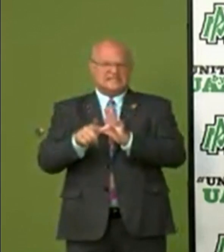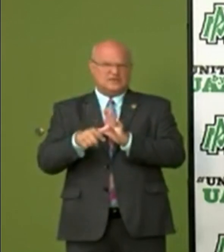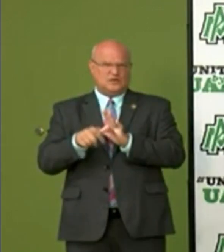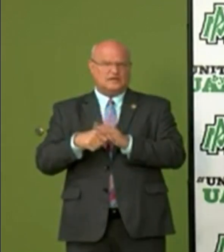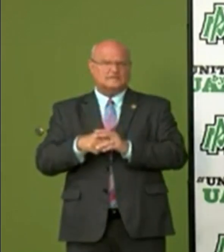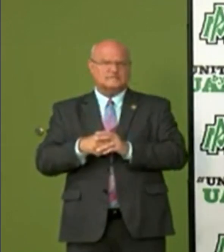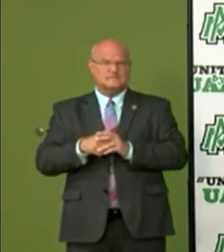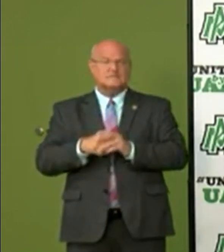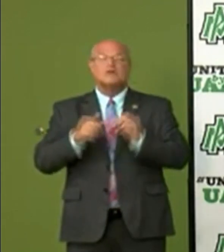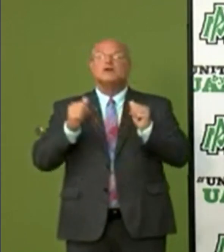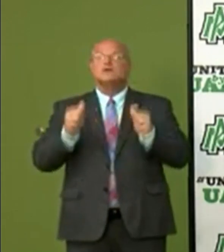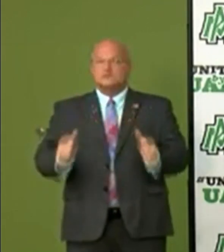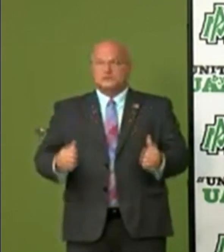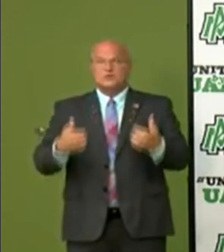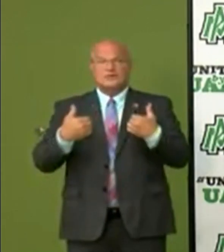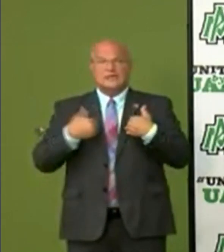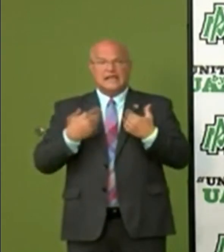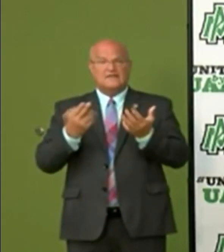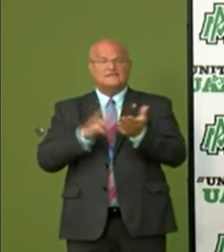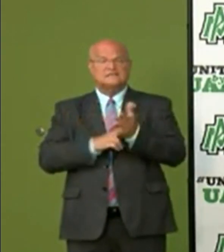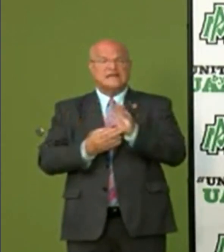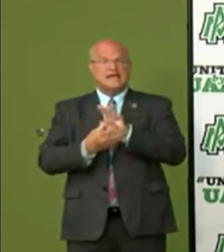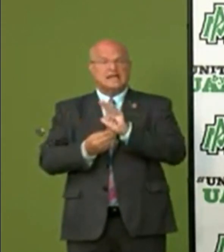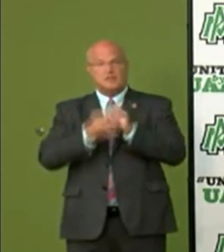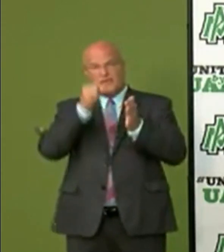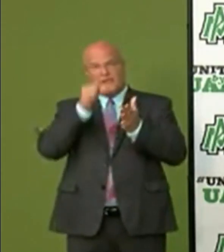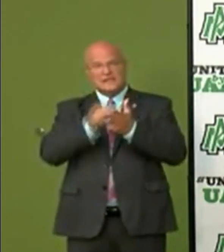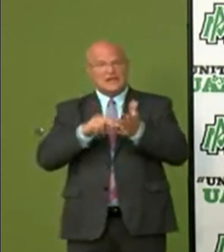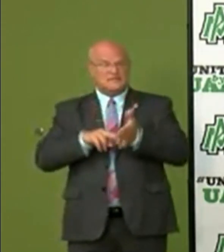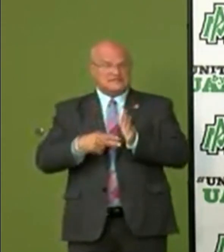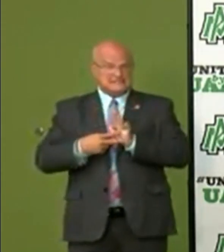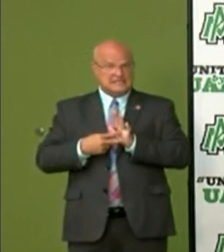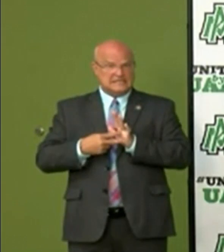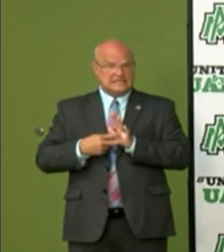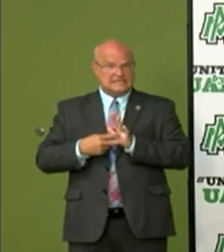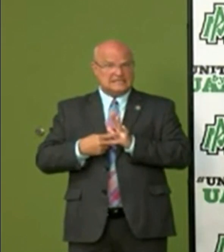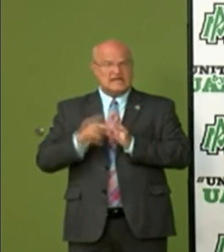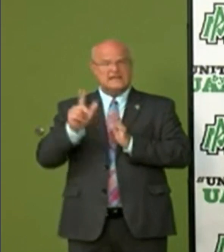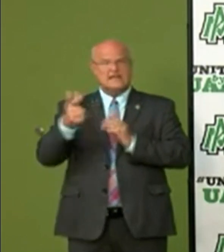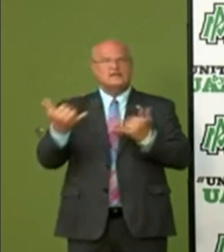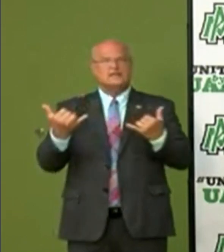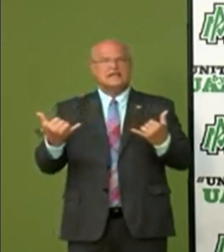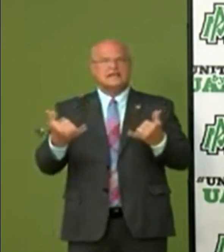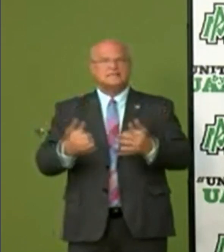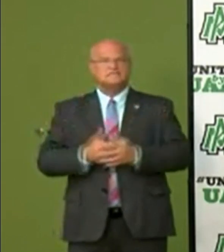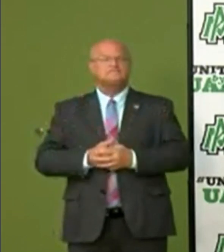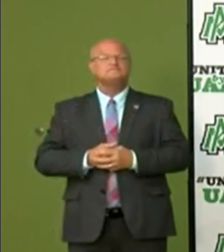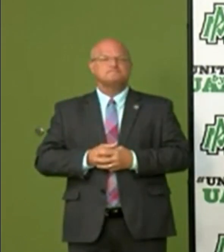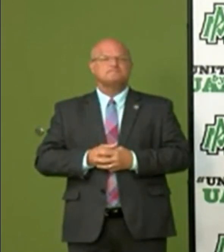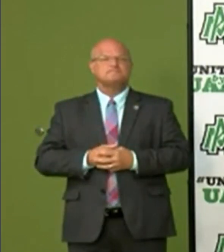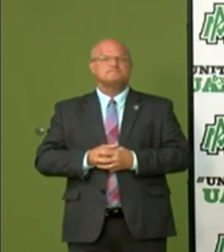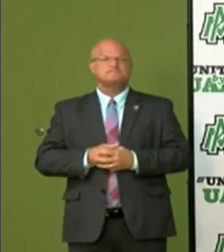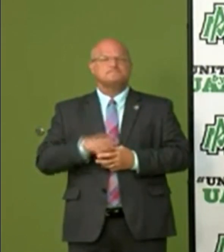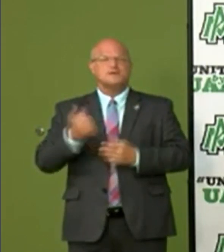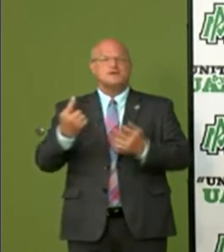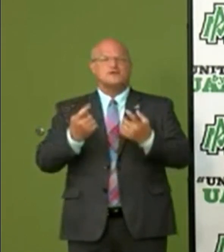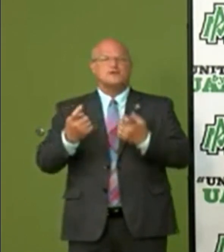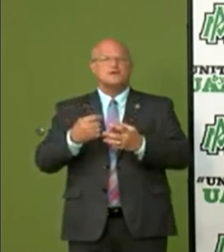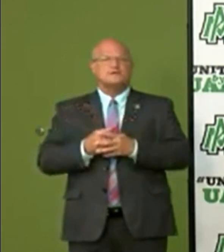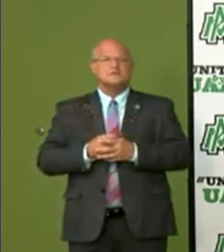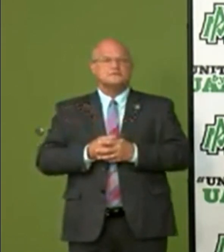later. And you can have a signed copy of the letter of intent later today. Other